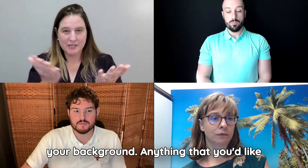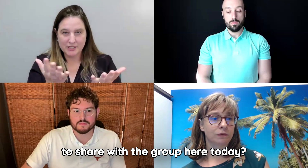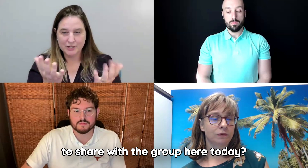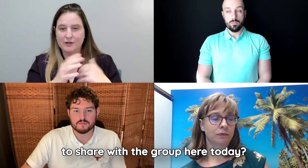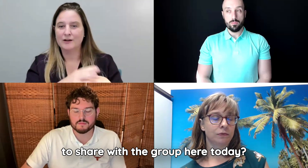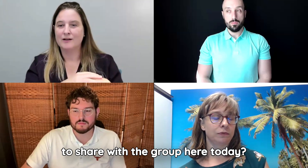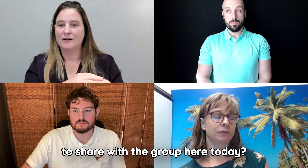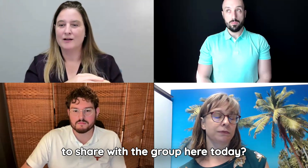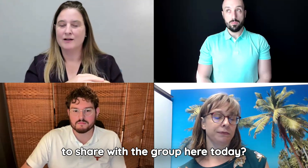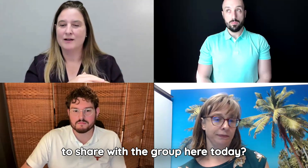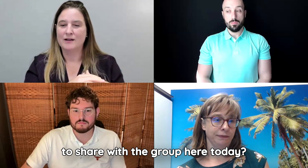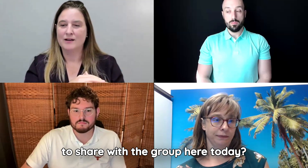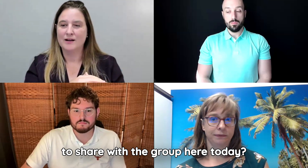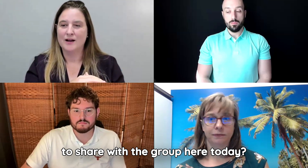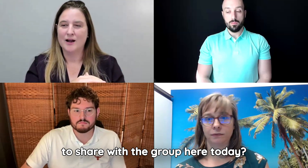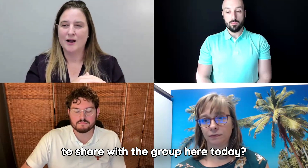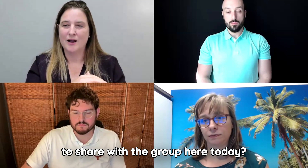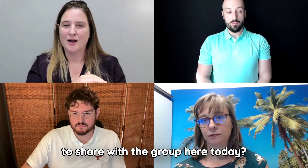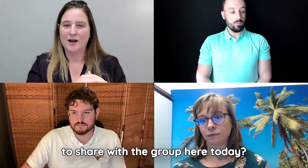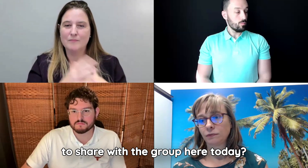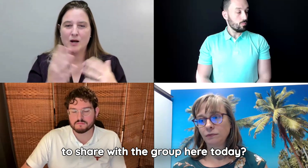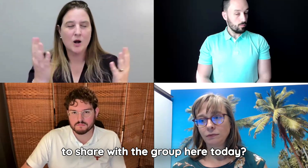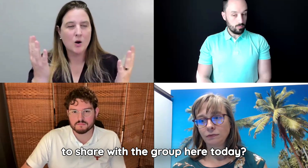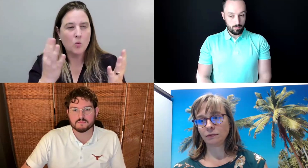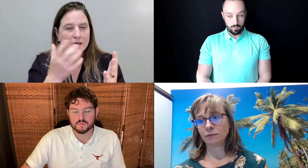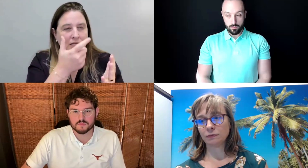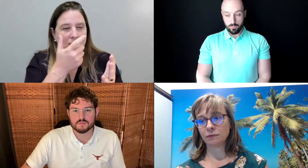background, anything that you'd like to share with the group here today.